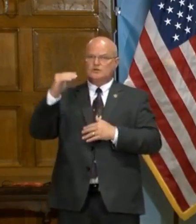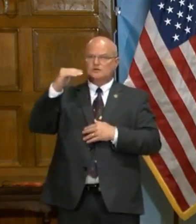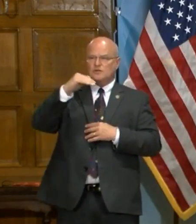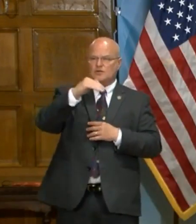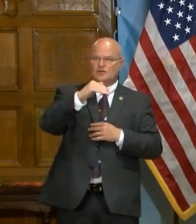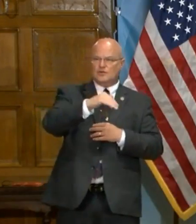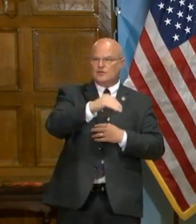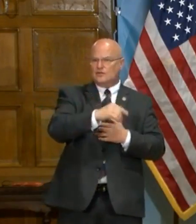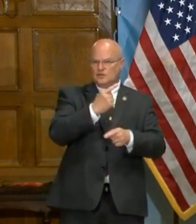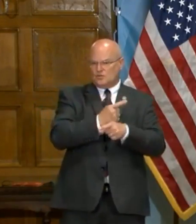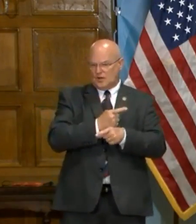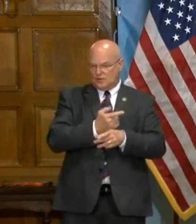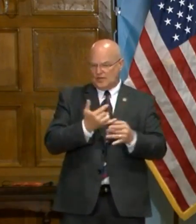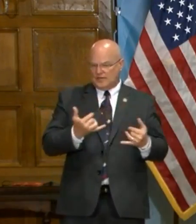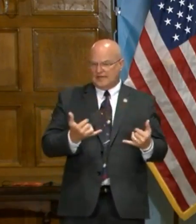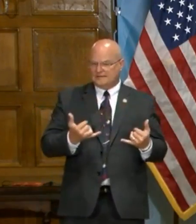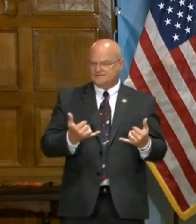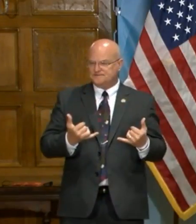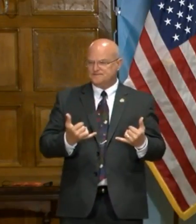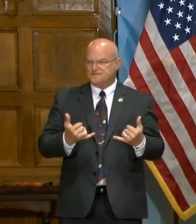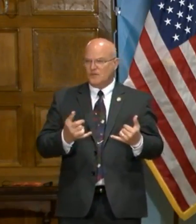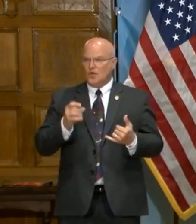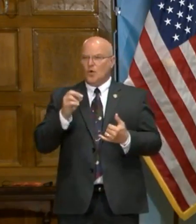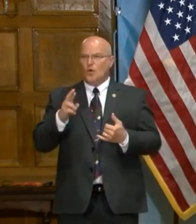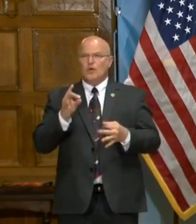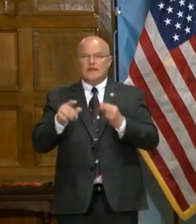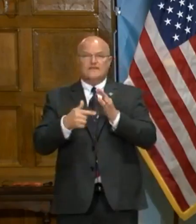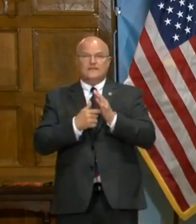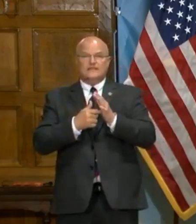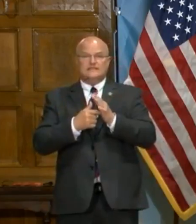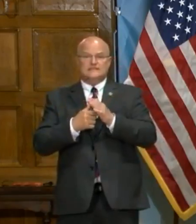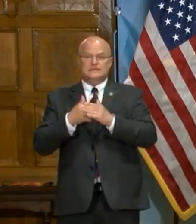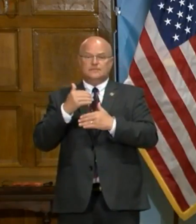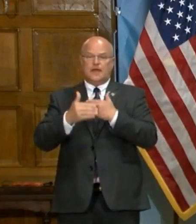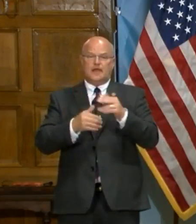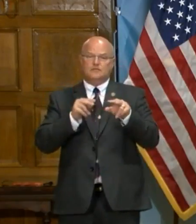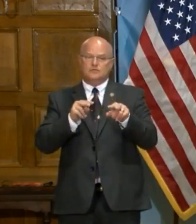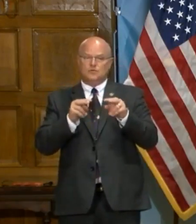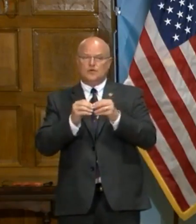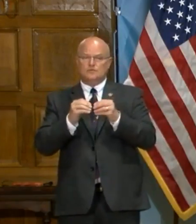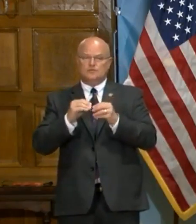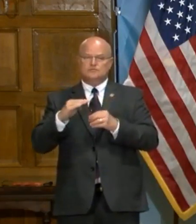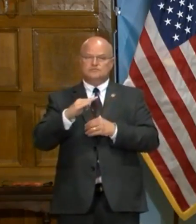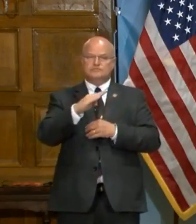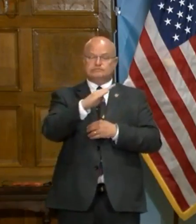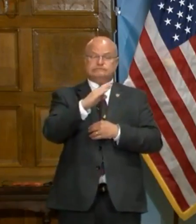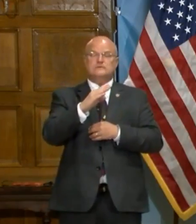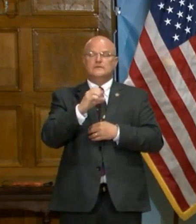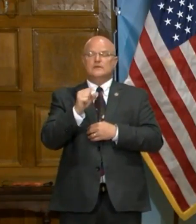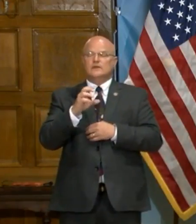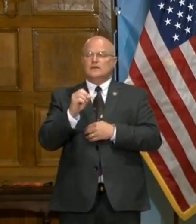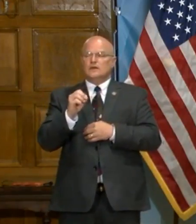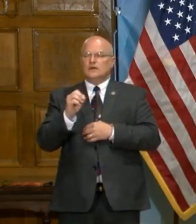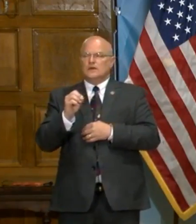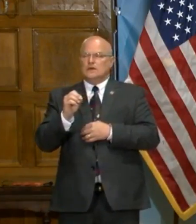back in the trend in the right direction, or whether this is a pattern that we need to watch more. So